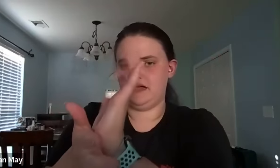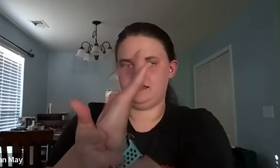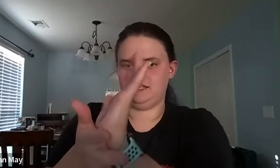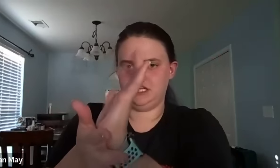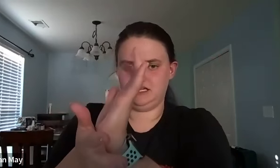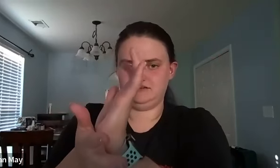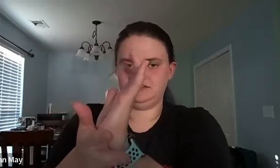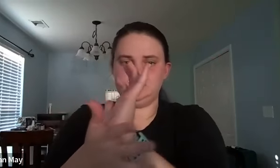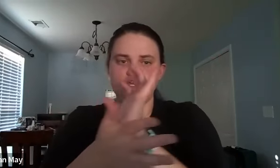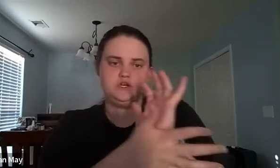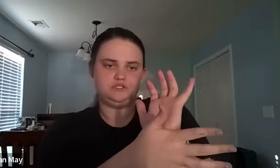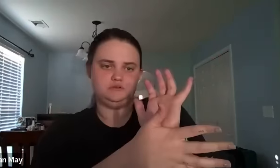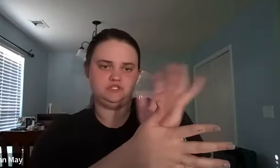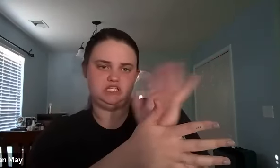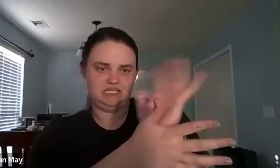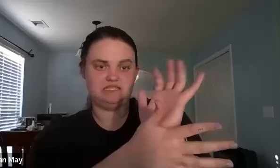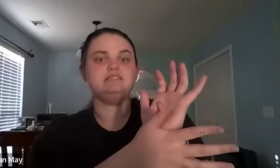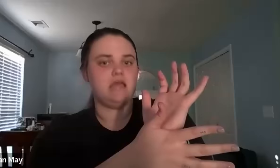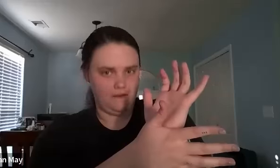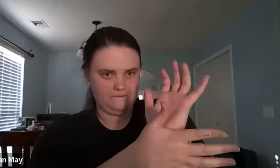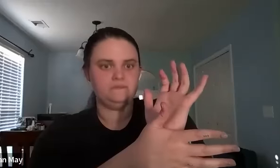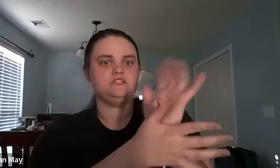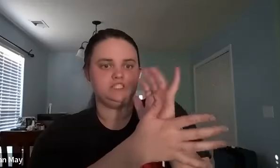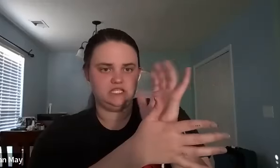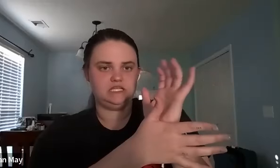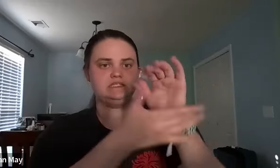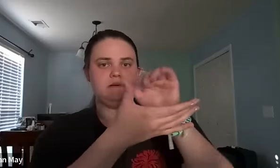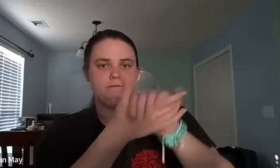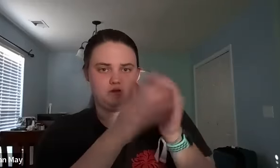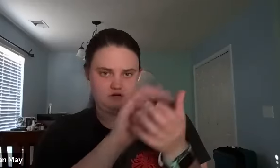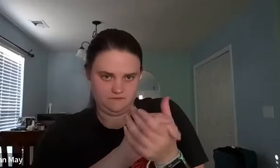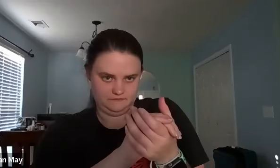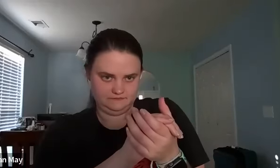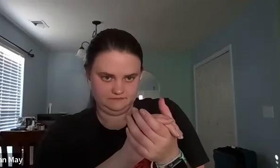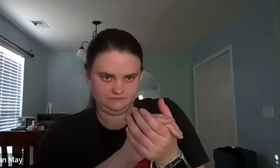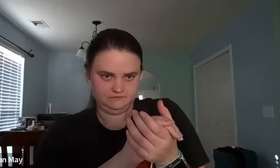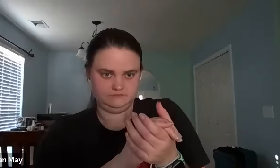and is shaking. So cheese. Yeah, cheeseburger.